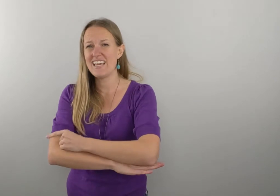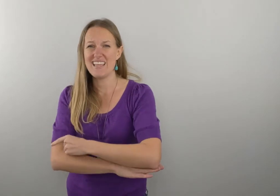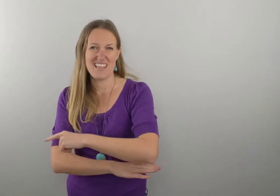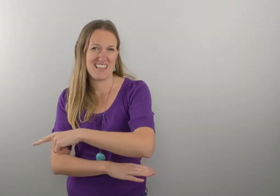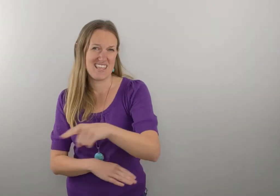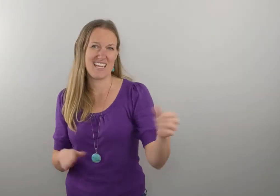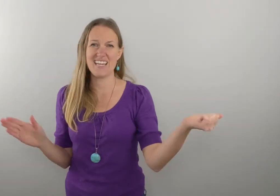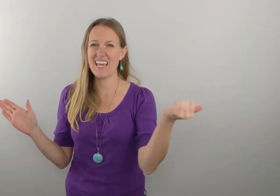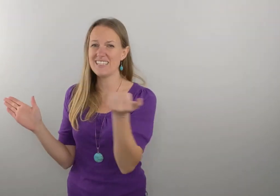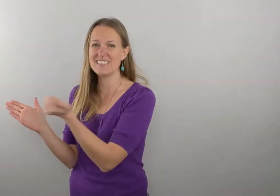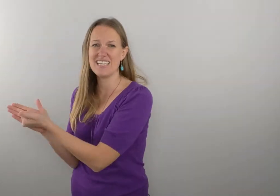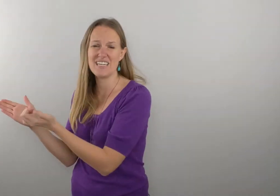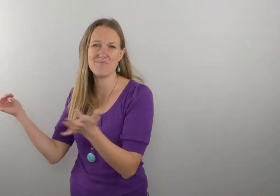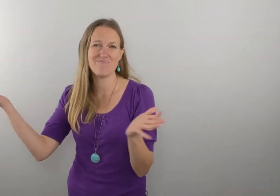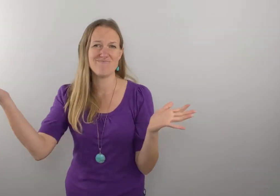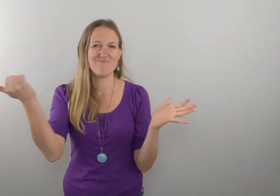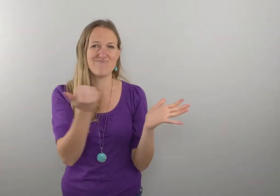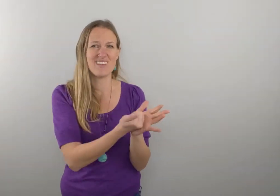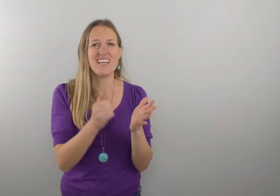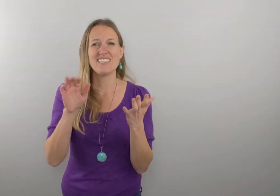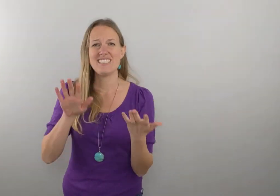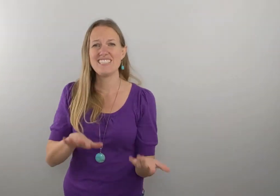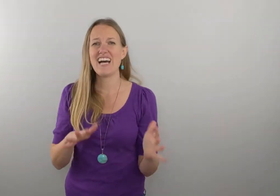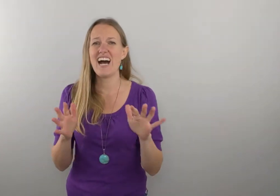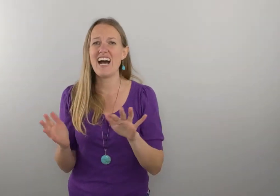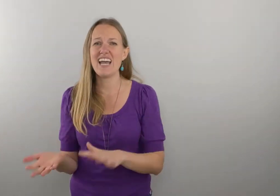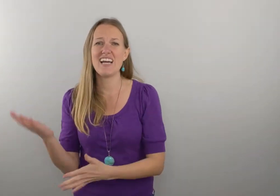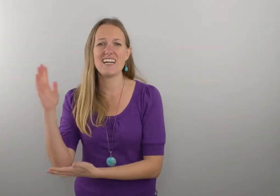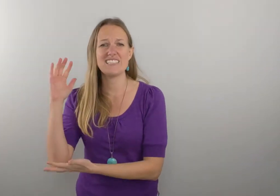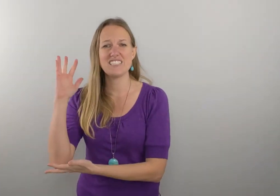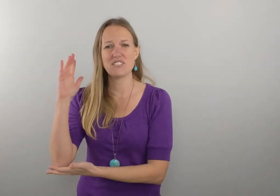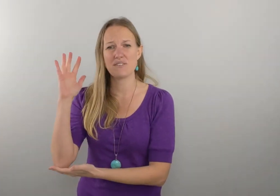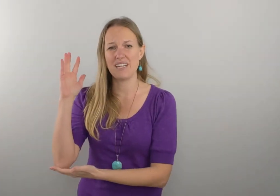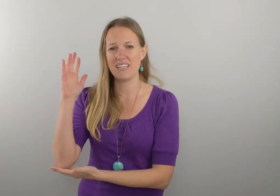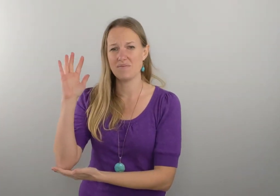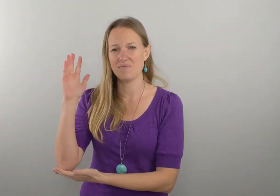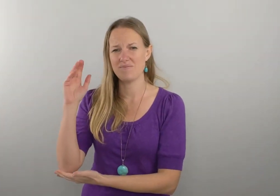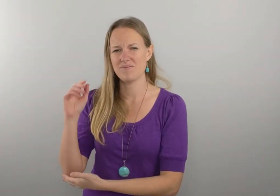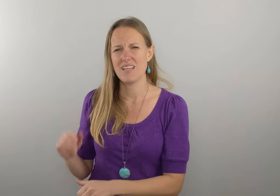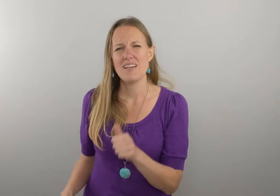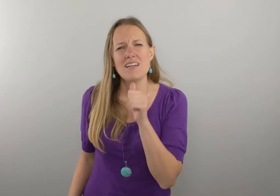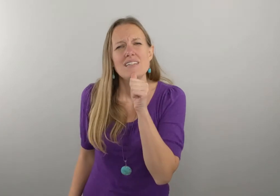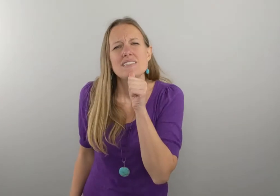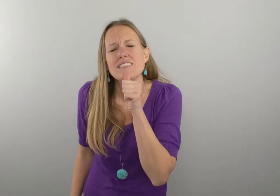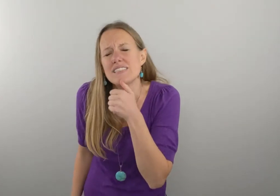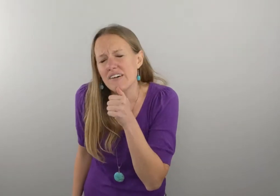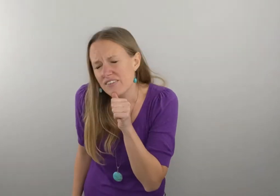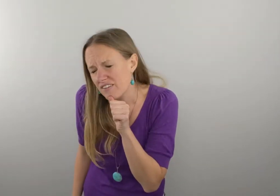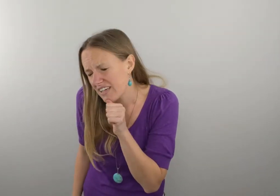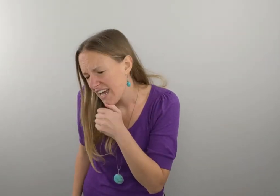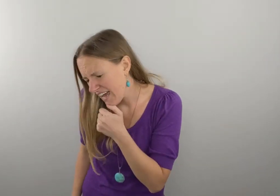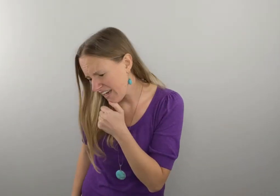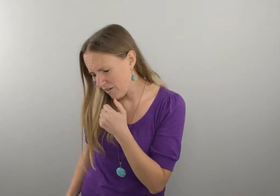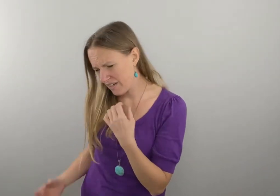day they nailed him to die on a tree. suffering